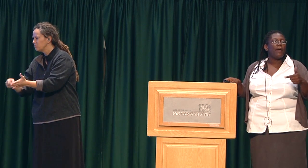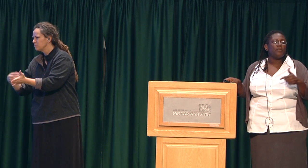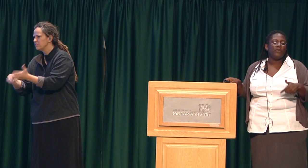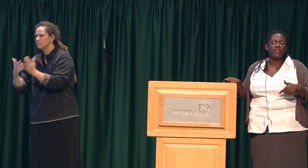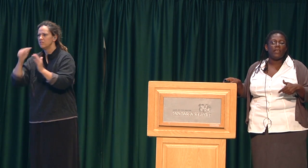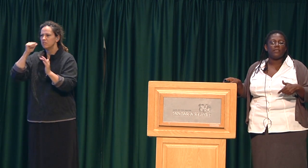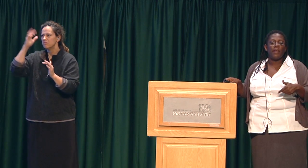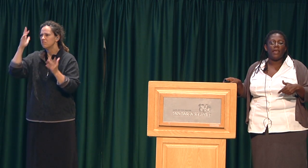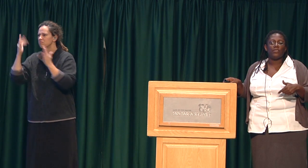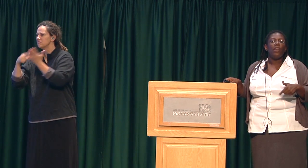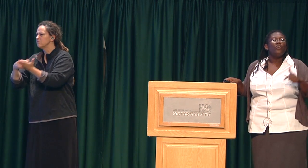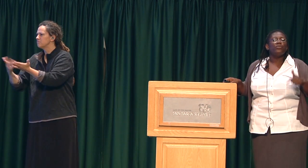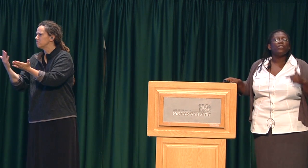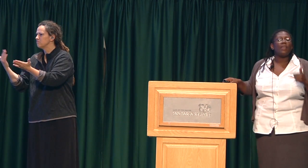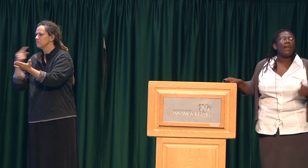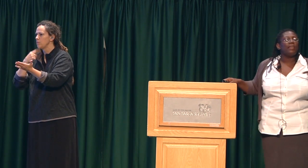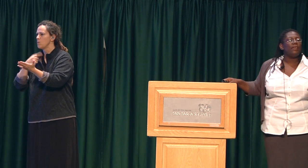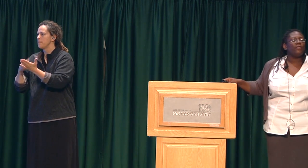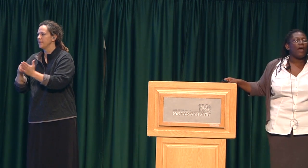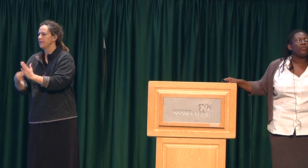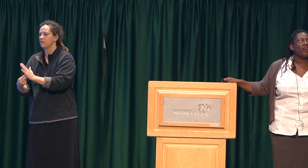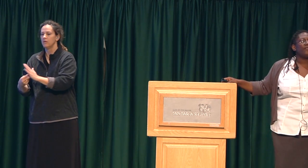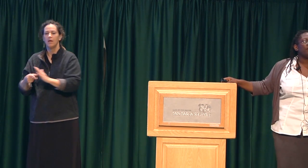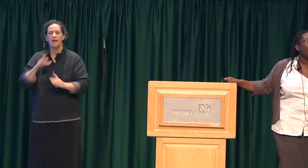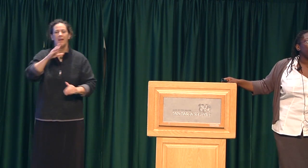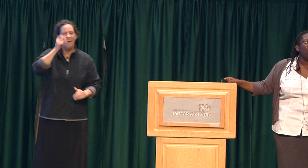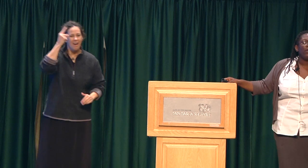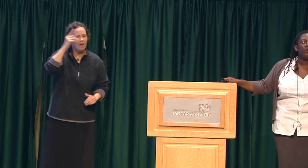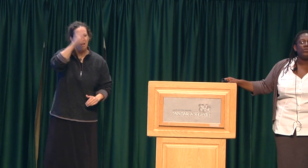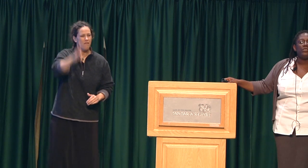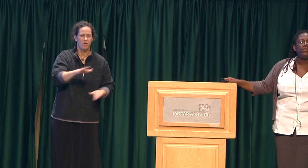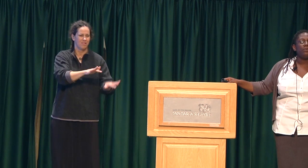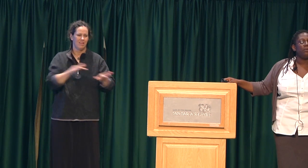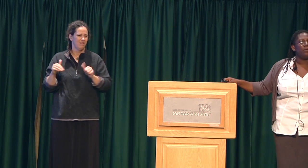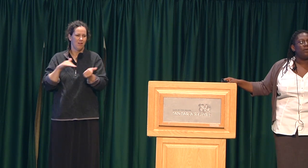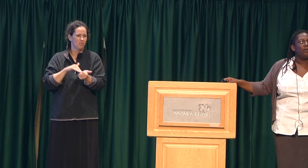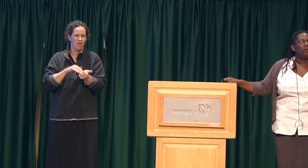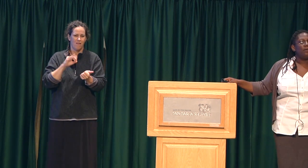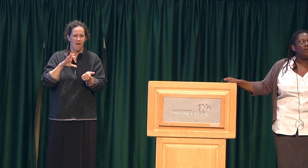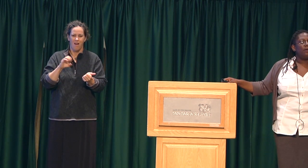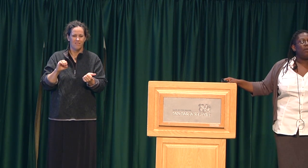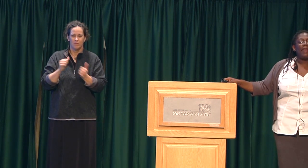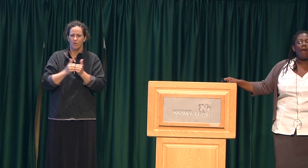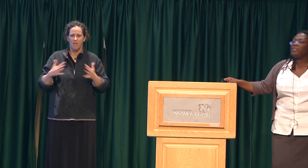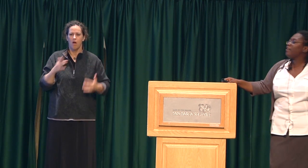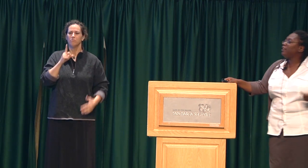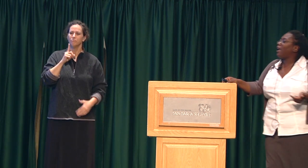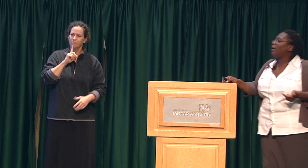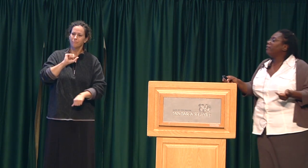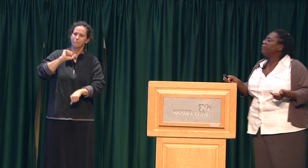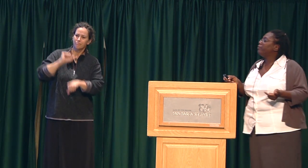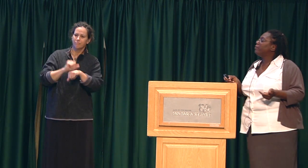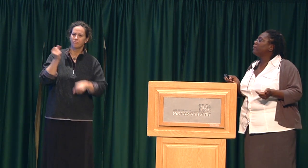mean? How am I supposed to take this medication? You should not leave the doctor's office not knowing what you should do. But it happens